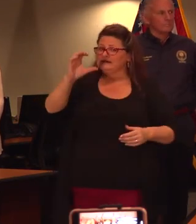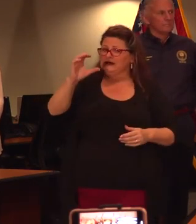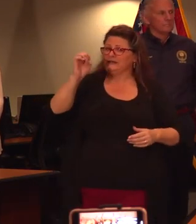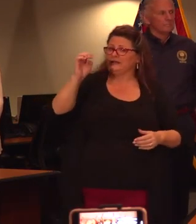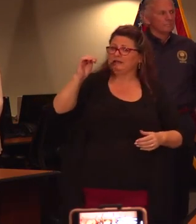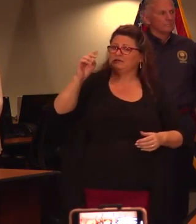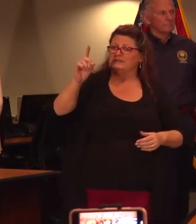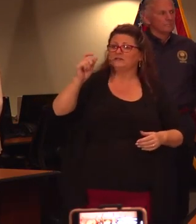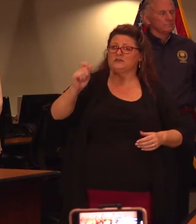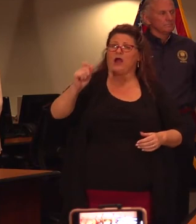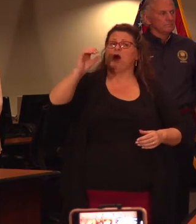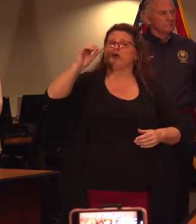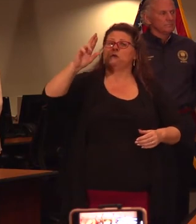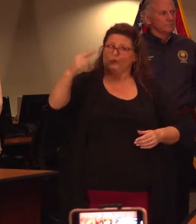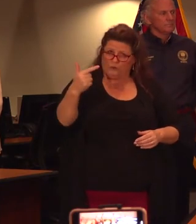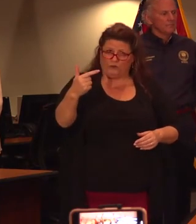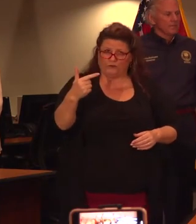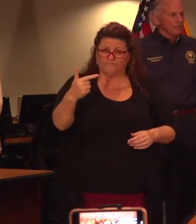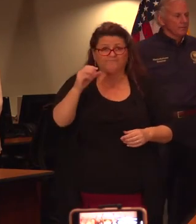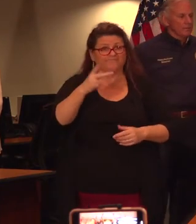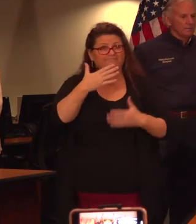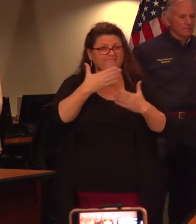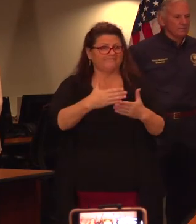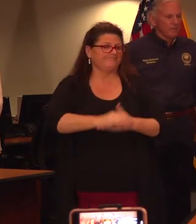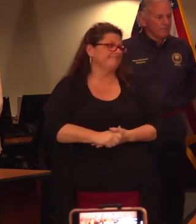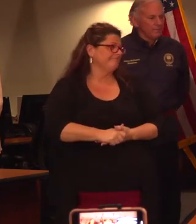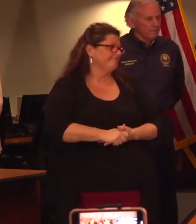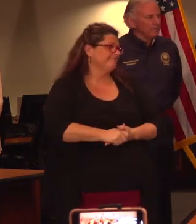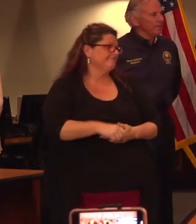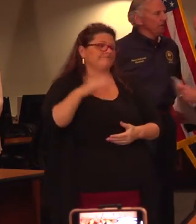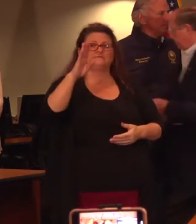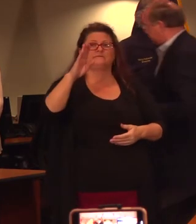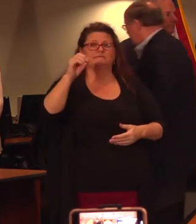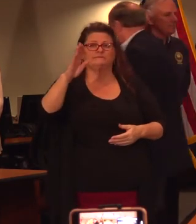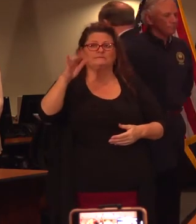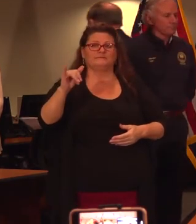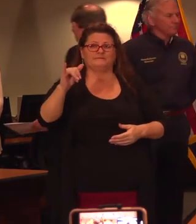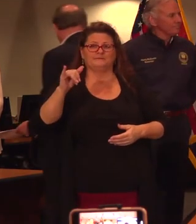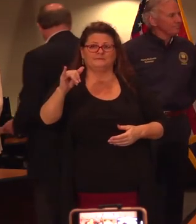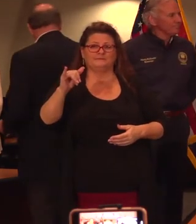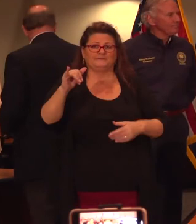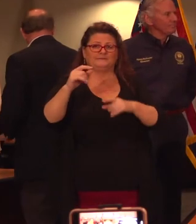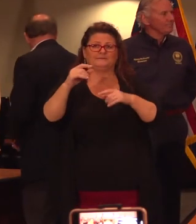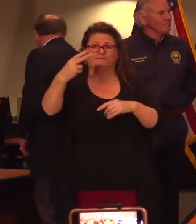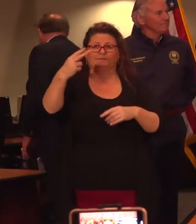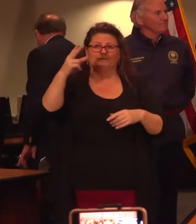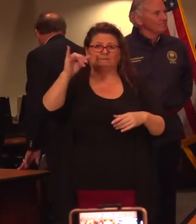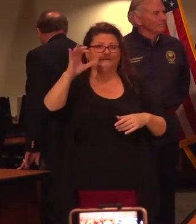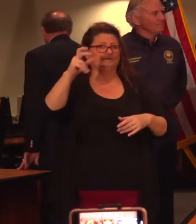SCEMD.org, SCEMD.org. Thank you, sir. Thank you. Bobby Hitt, Secretary of Commerce. Thank you,